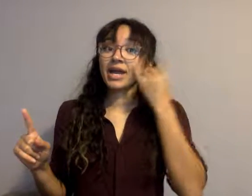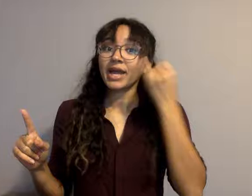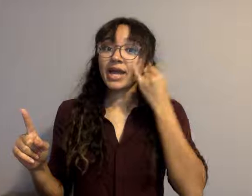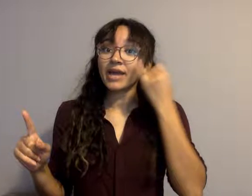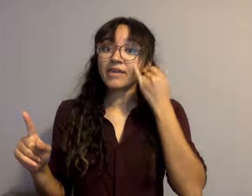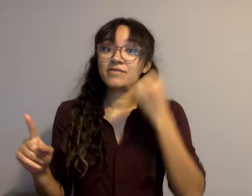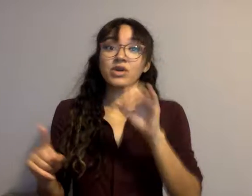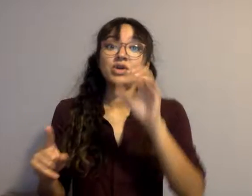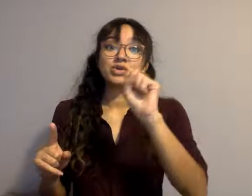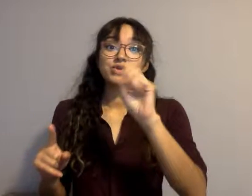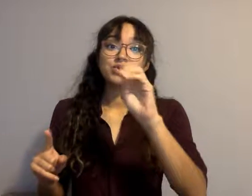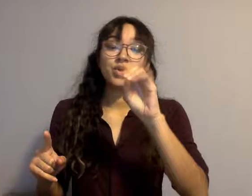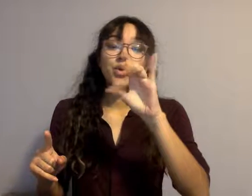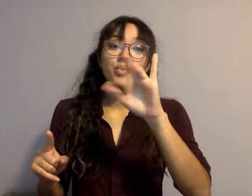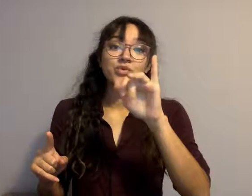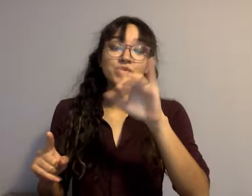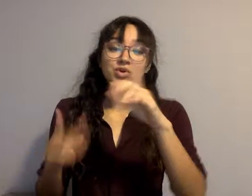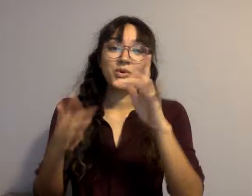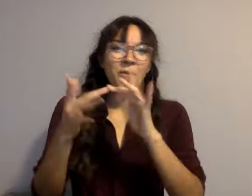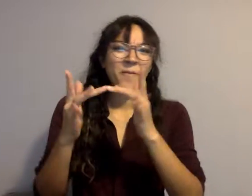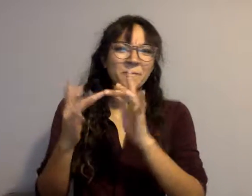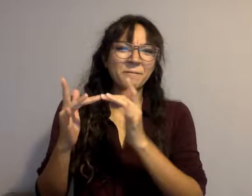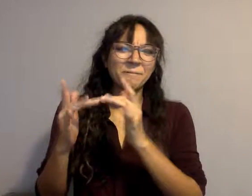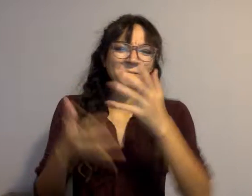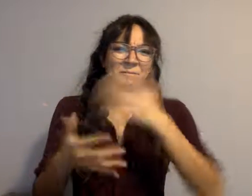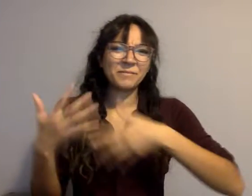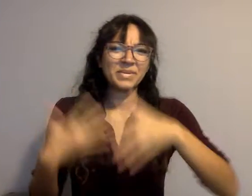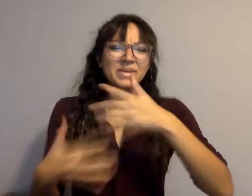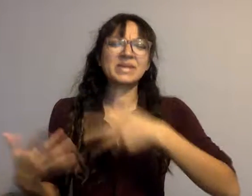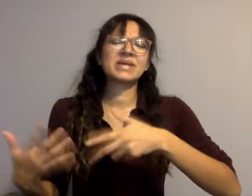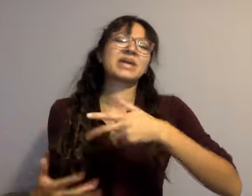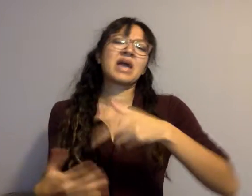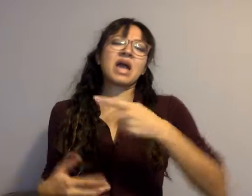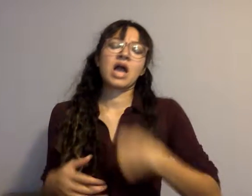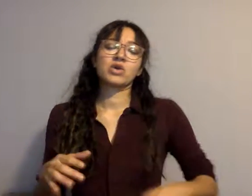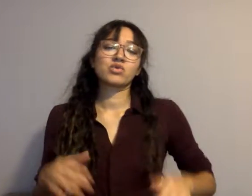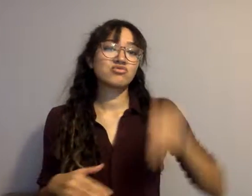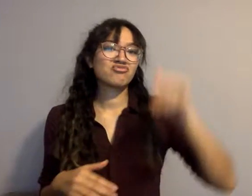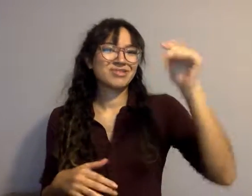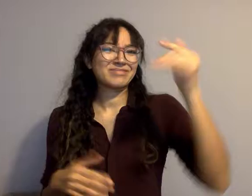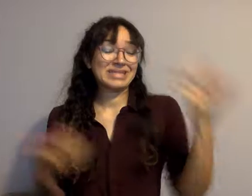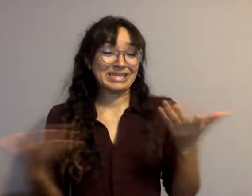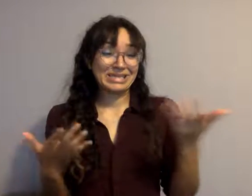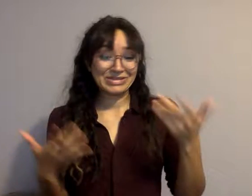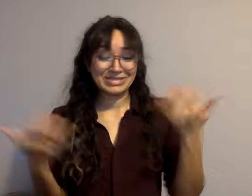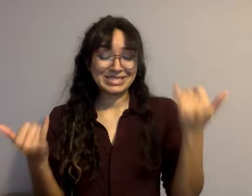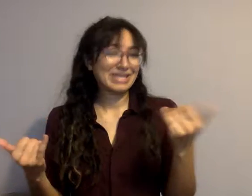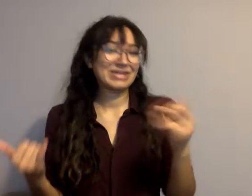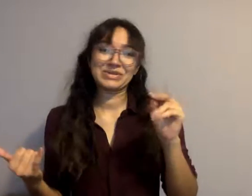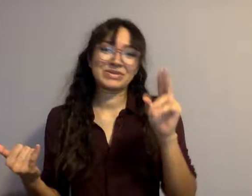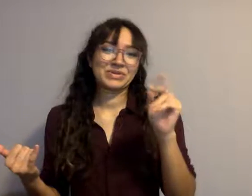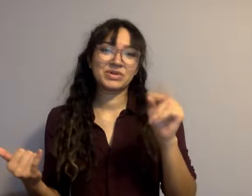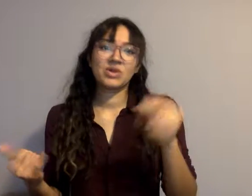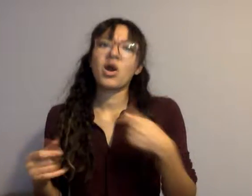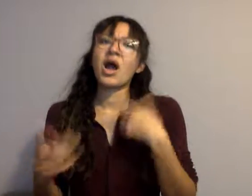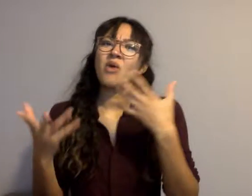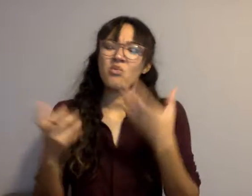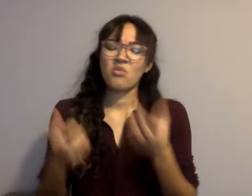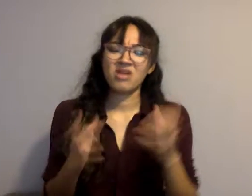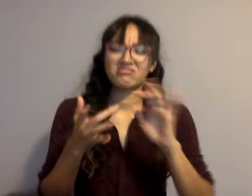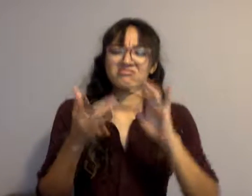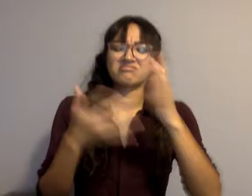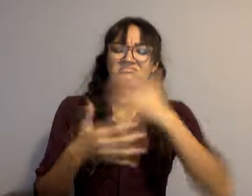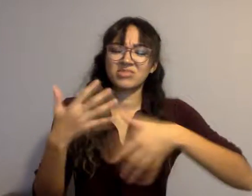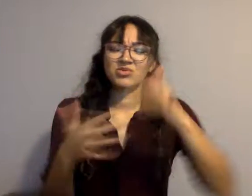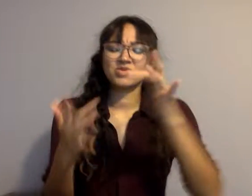be. I hope that together we can create more positive images of disability in the media and in everyday